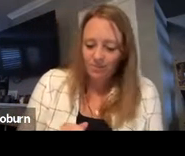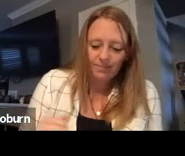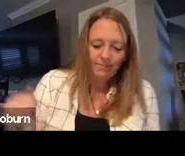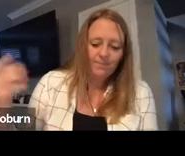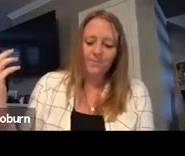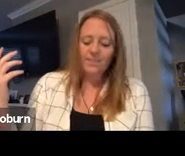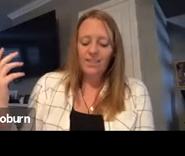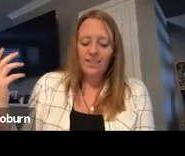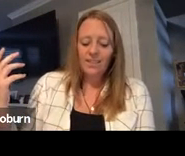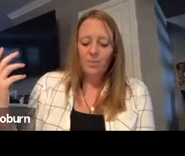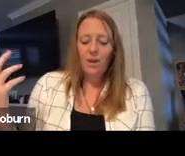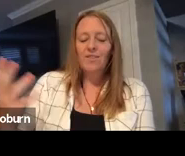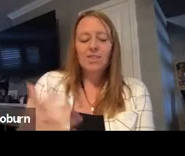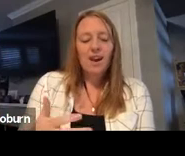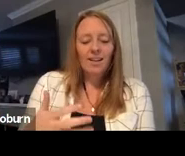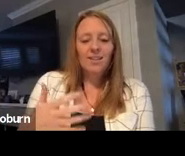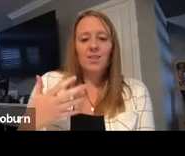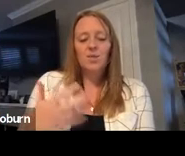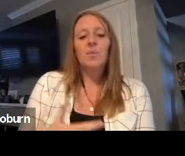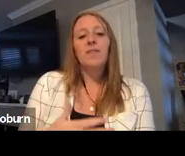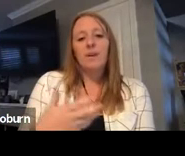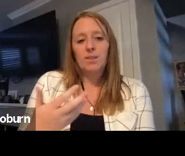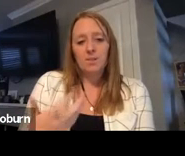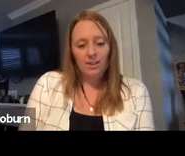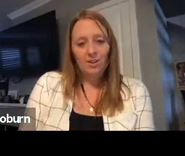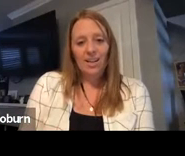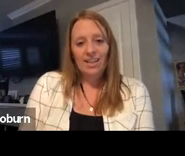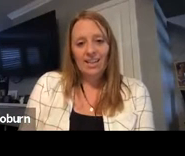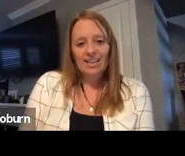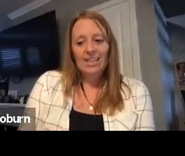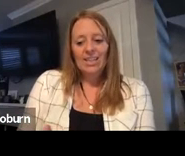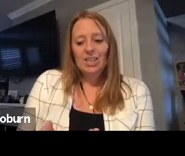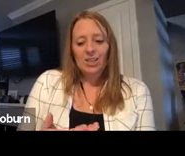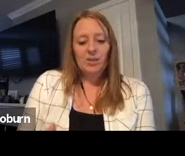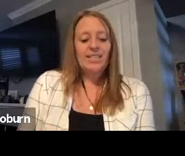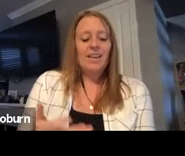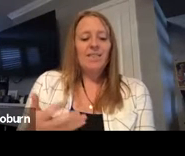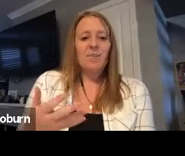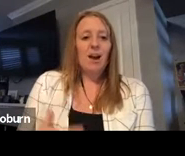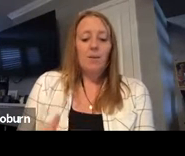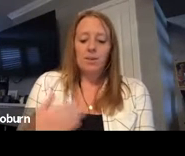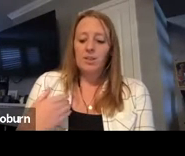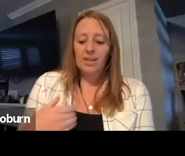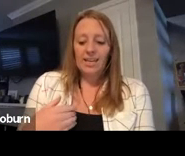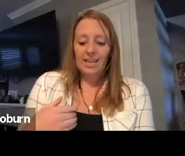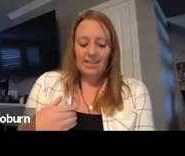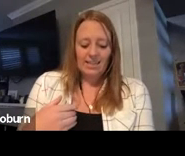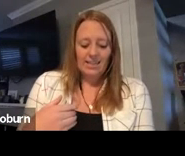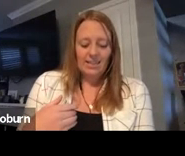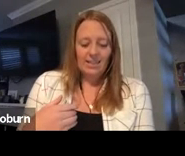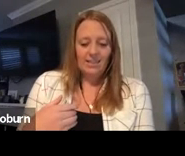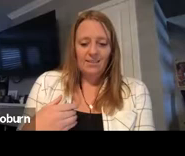practice whatever signs you want them to be learning. You need to give them the